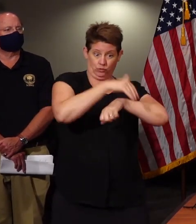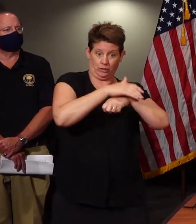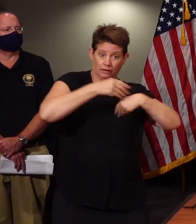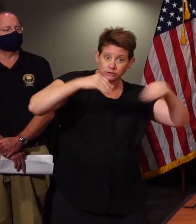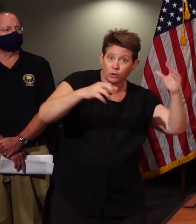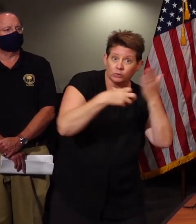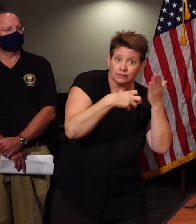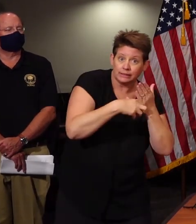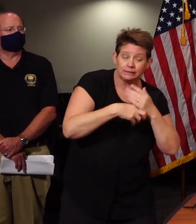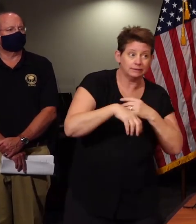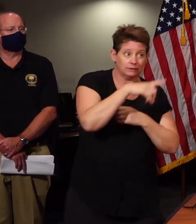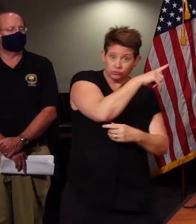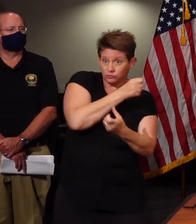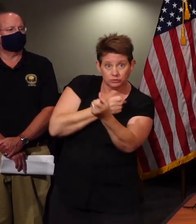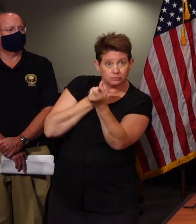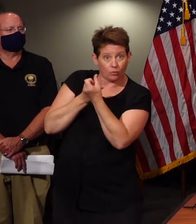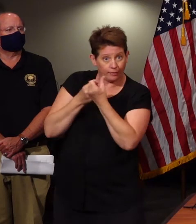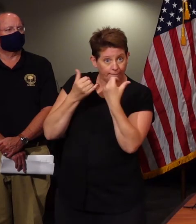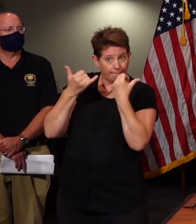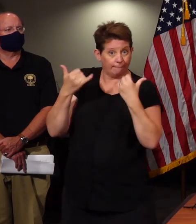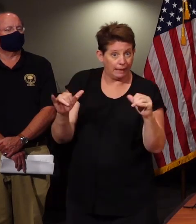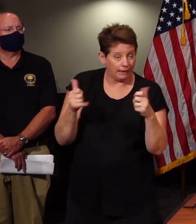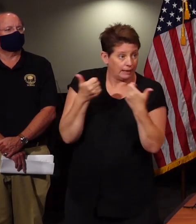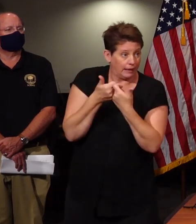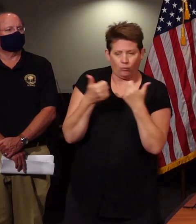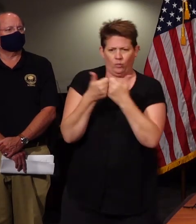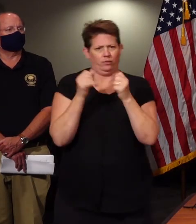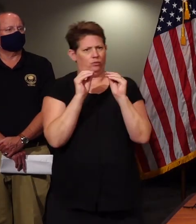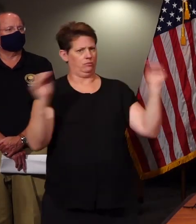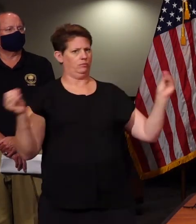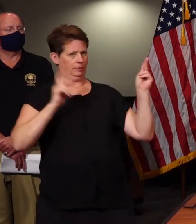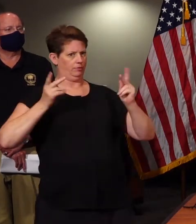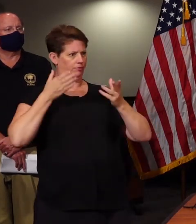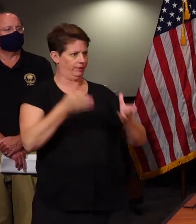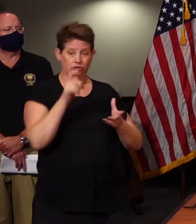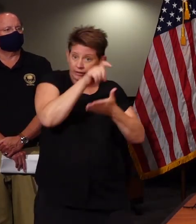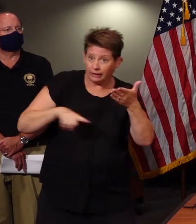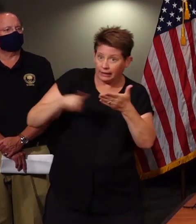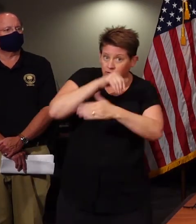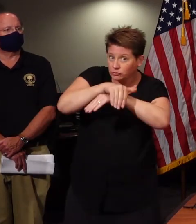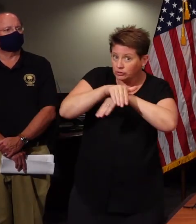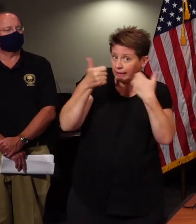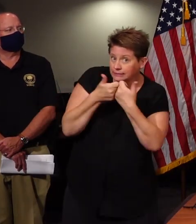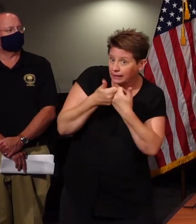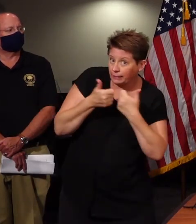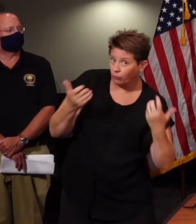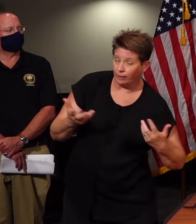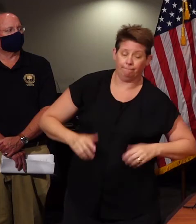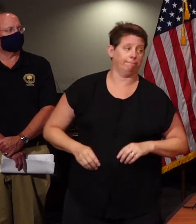you support them playing or even playing a game with or without fans in stands? And should they cancel tonight's game?